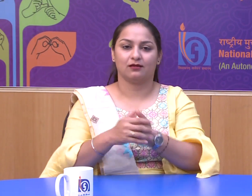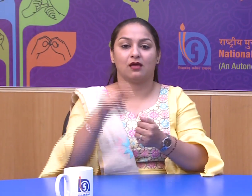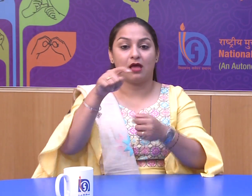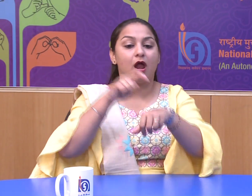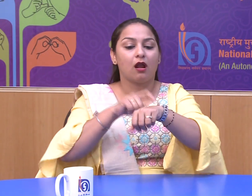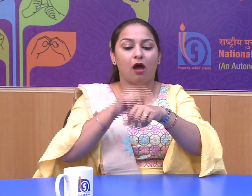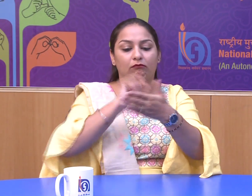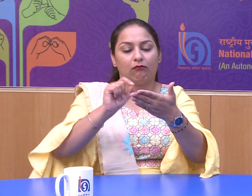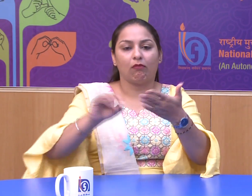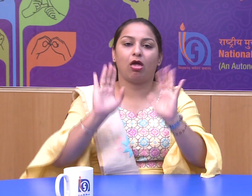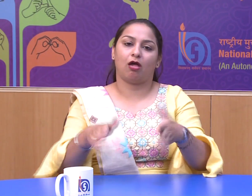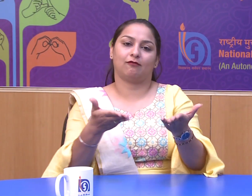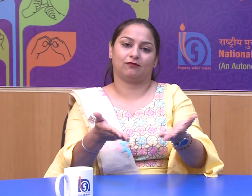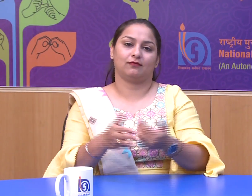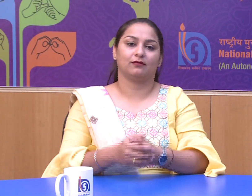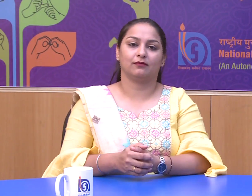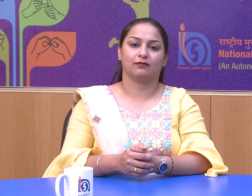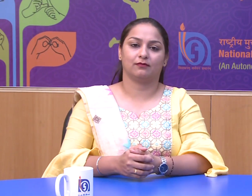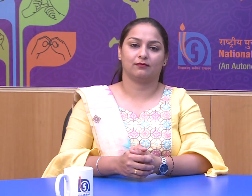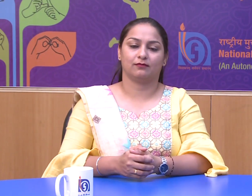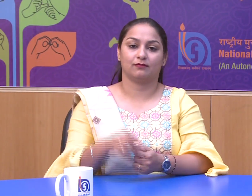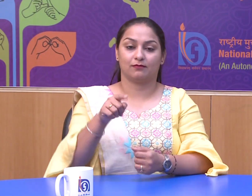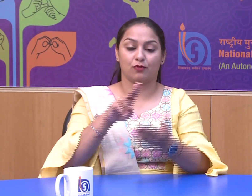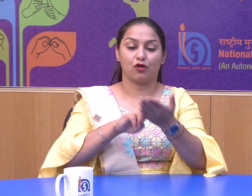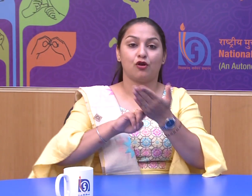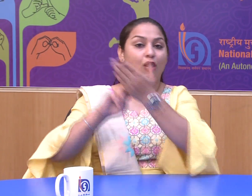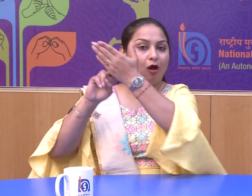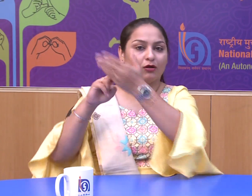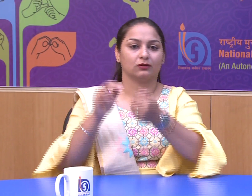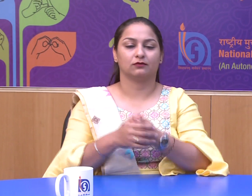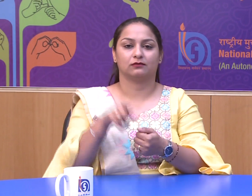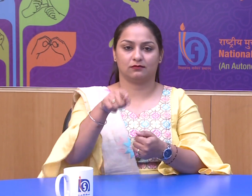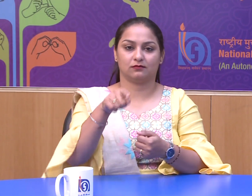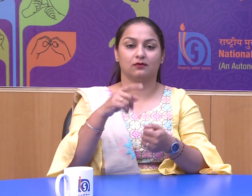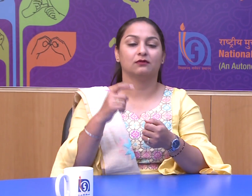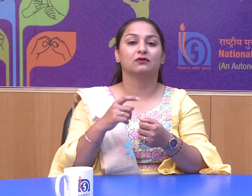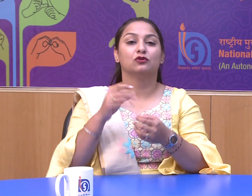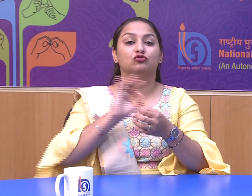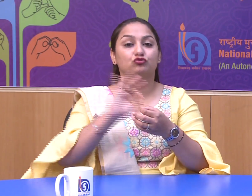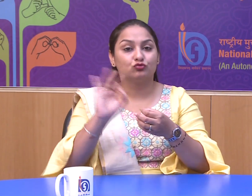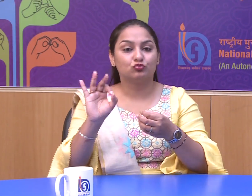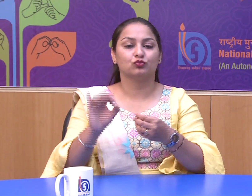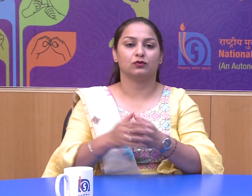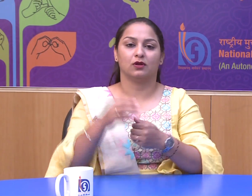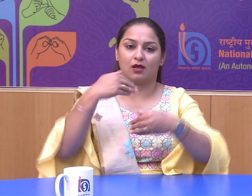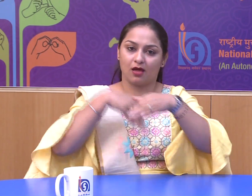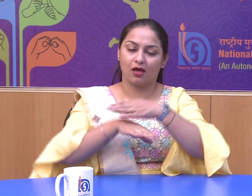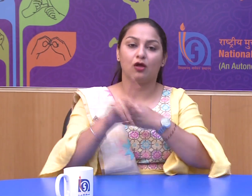time only. In the north, a distinct school known as